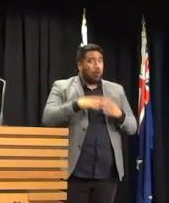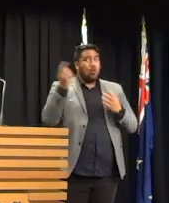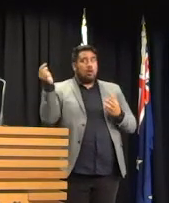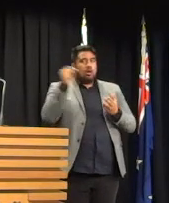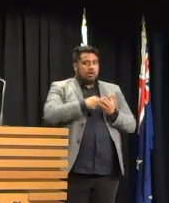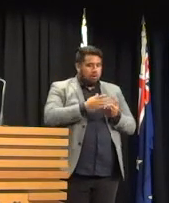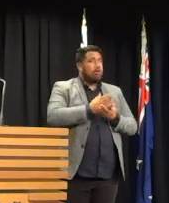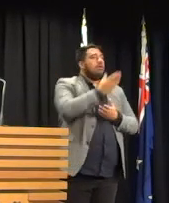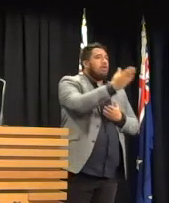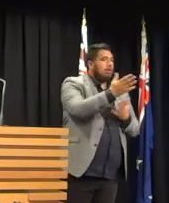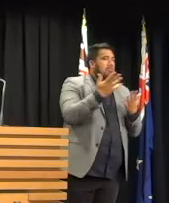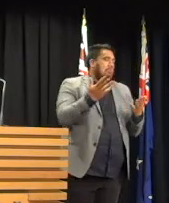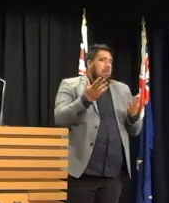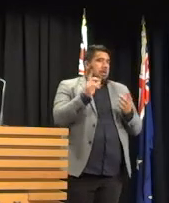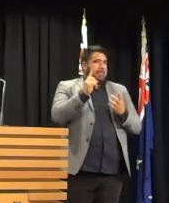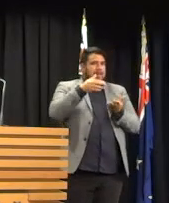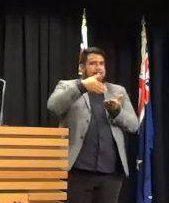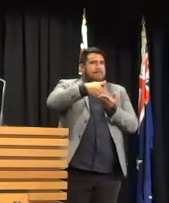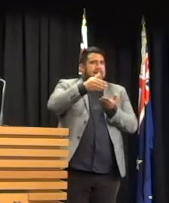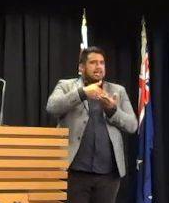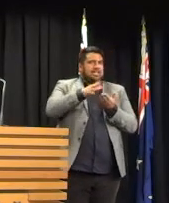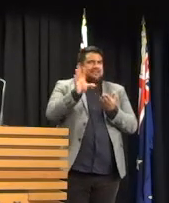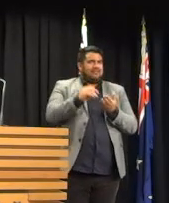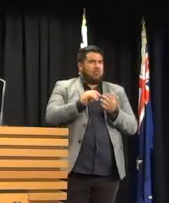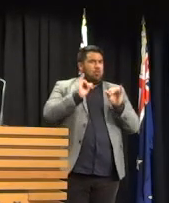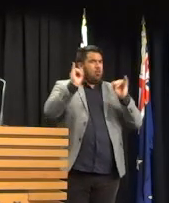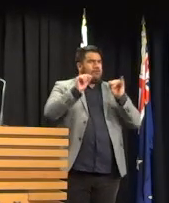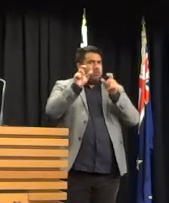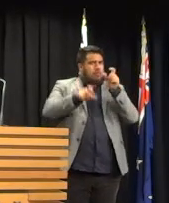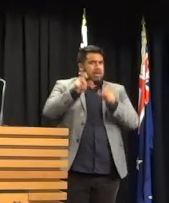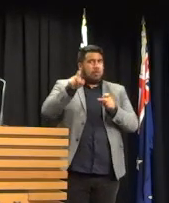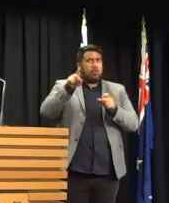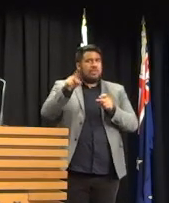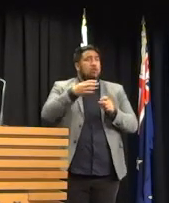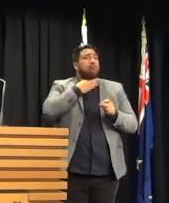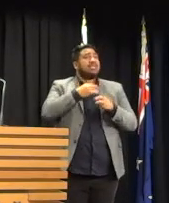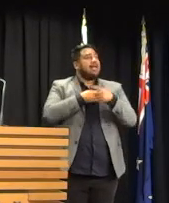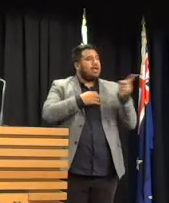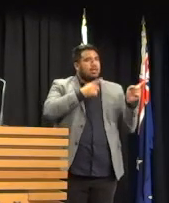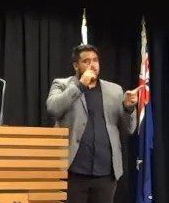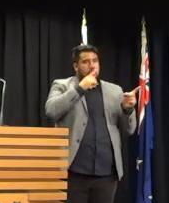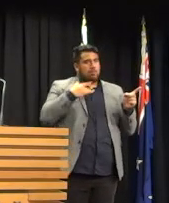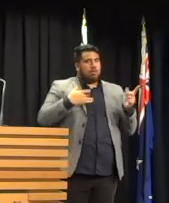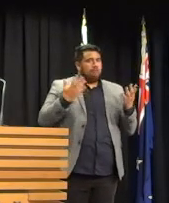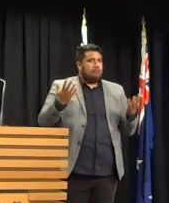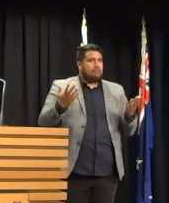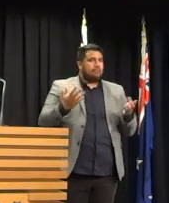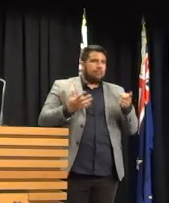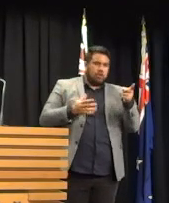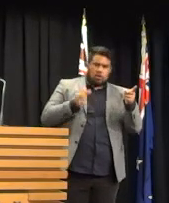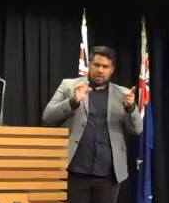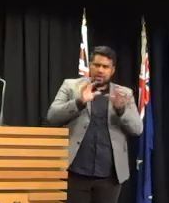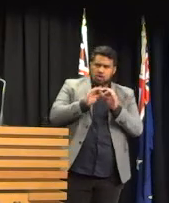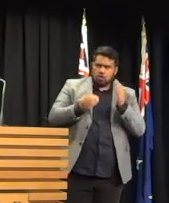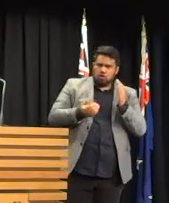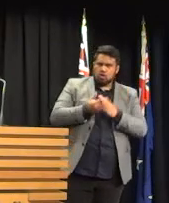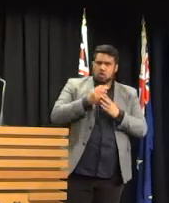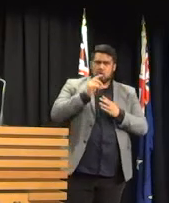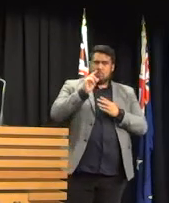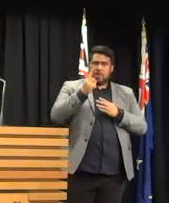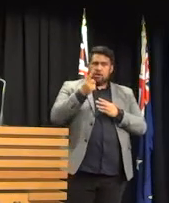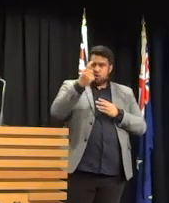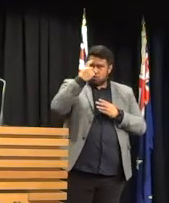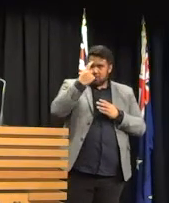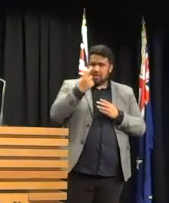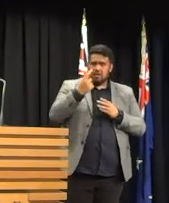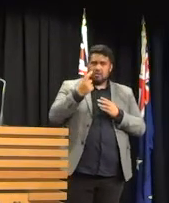marketing exercise by repugnant people who are risking people's lives. If it's not new, do you think that the reason that Peter Dutton has done this is to launch